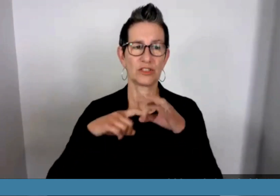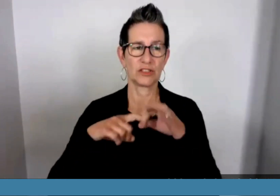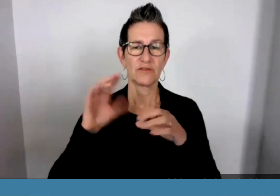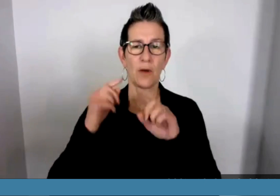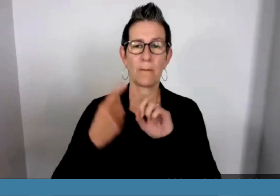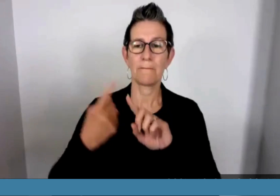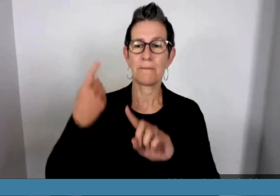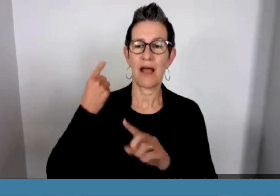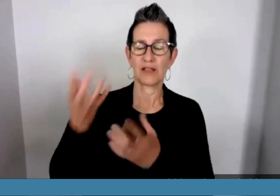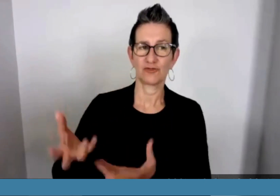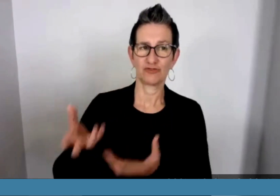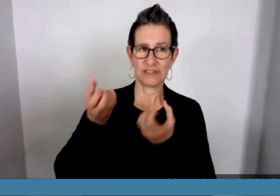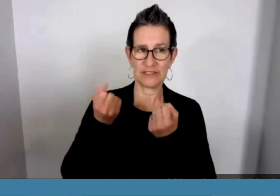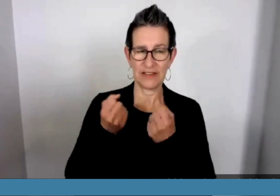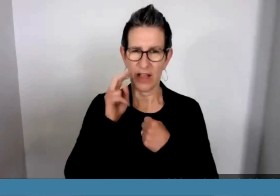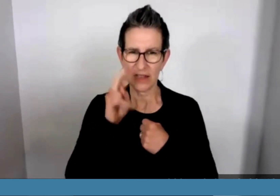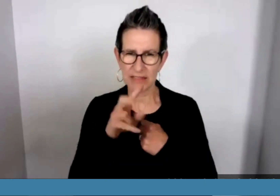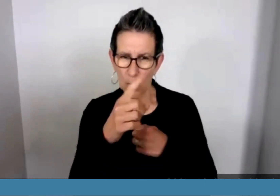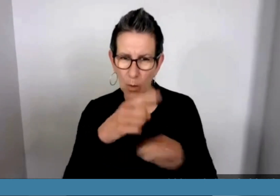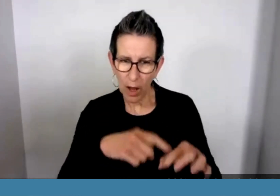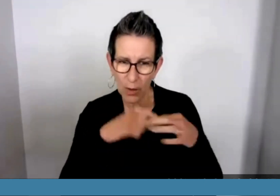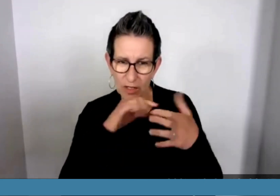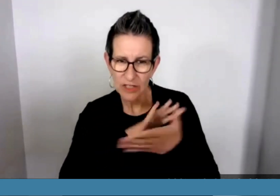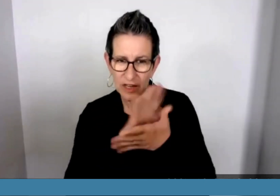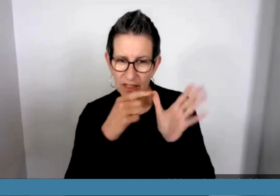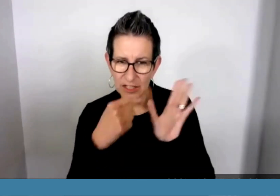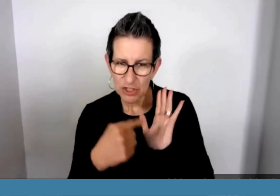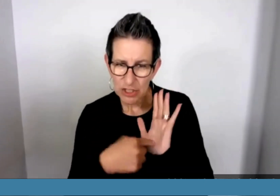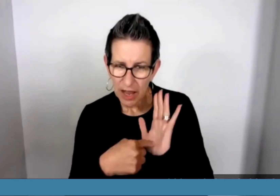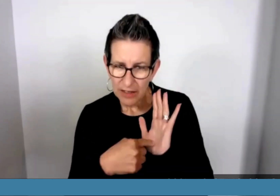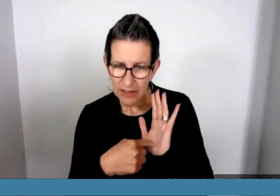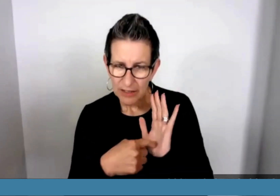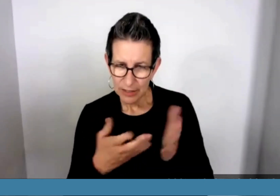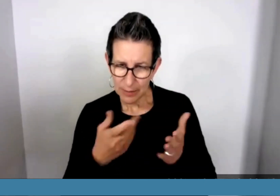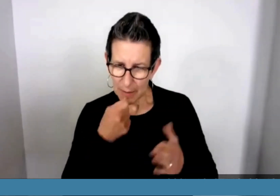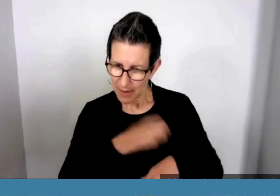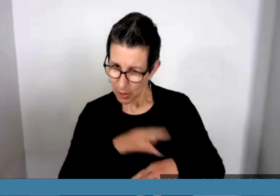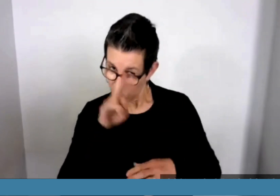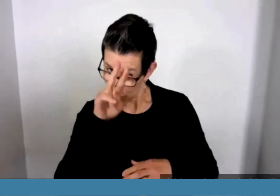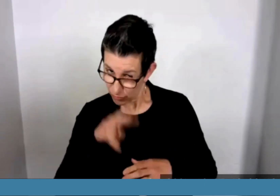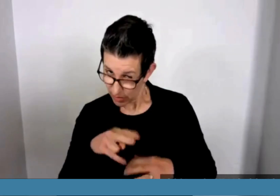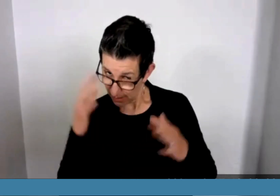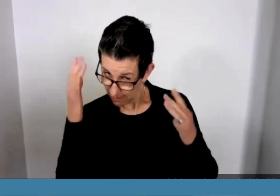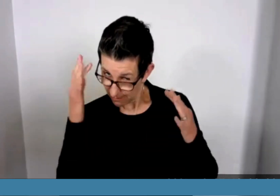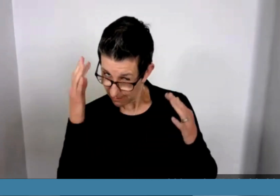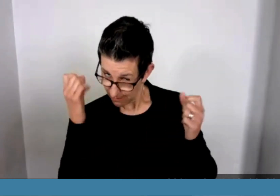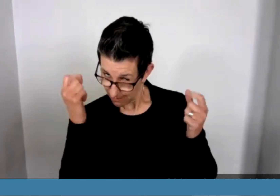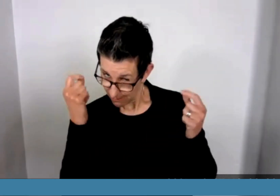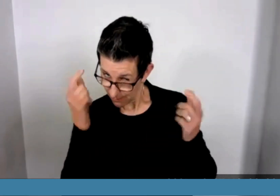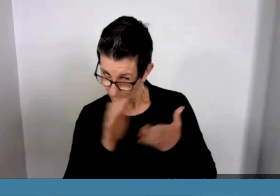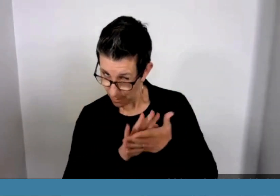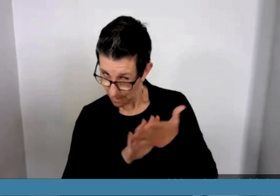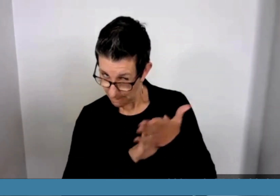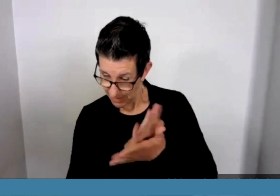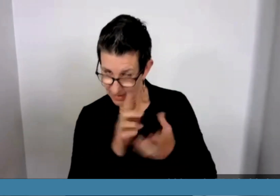and just give me a moment to read through and process it, because if I try and respond without reading